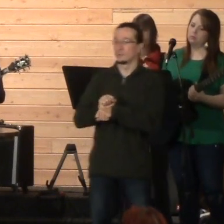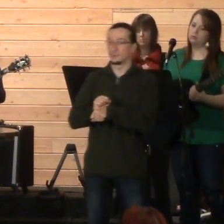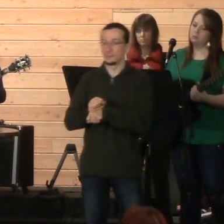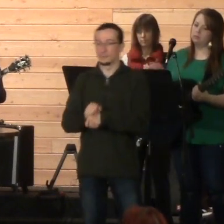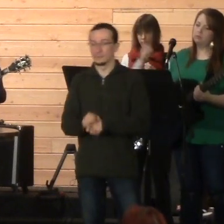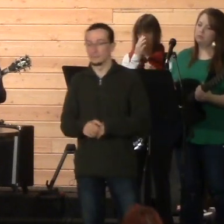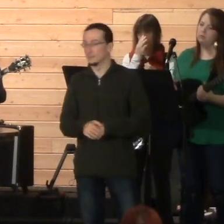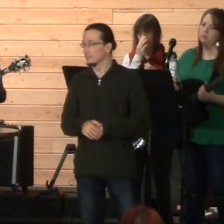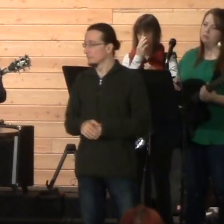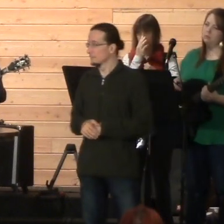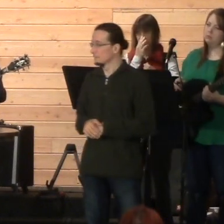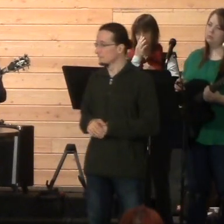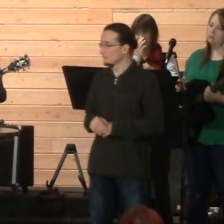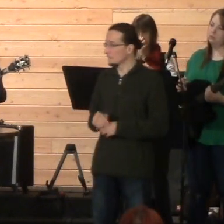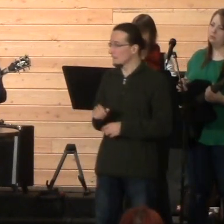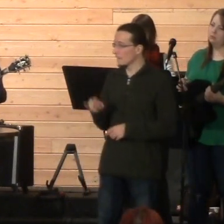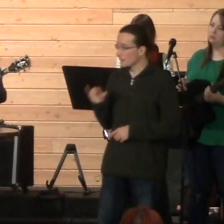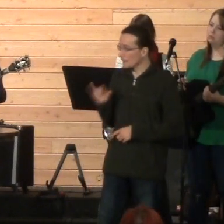I love it.